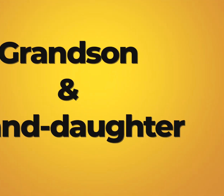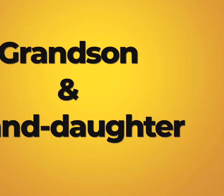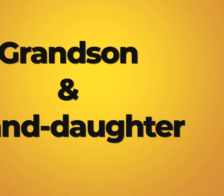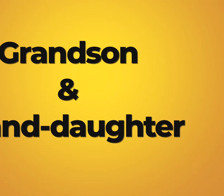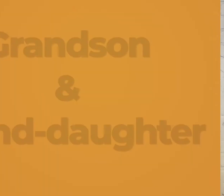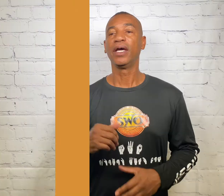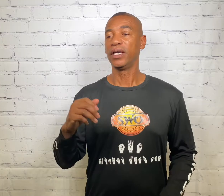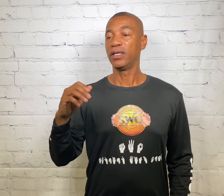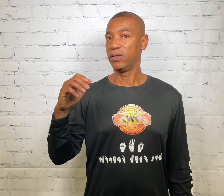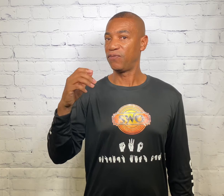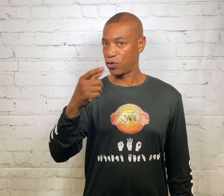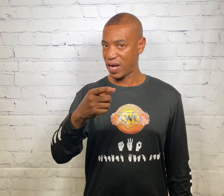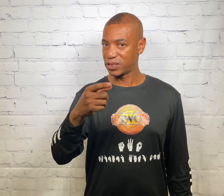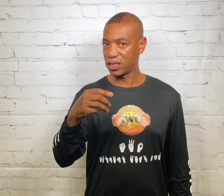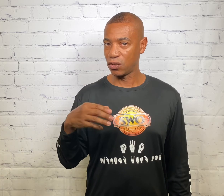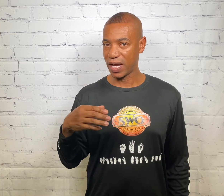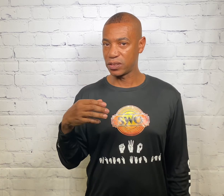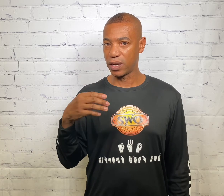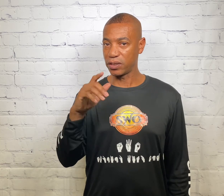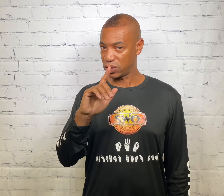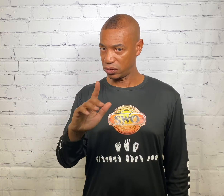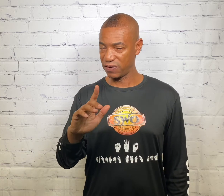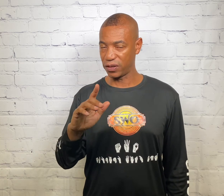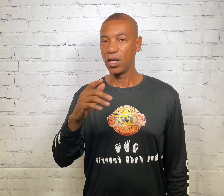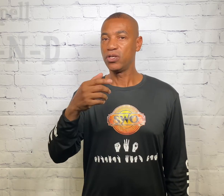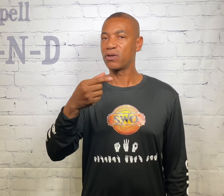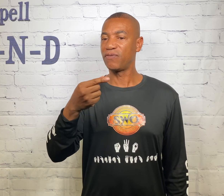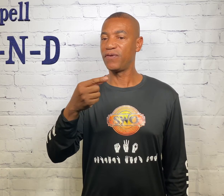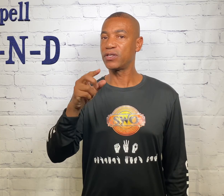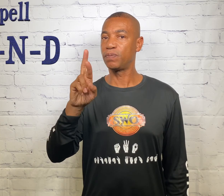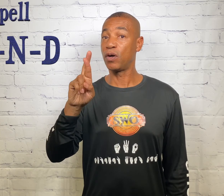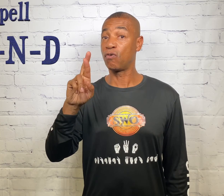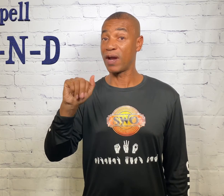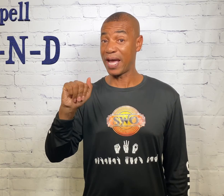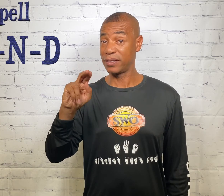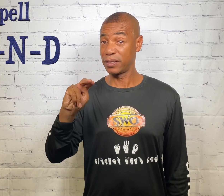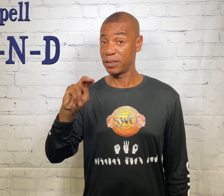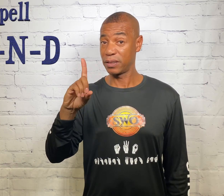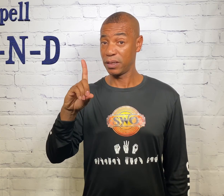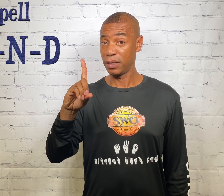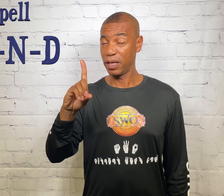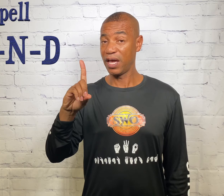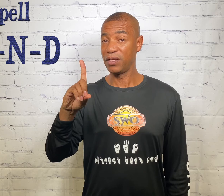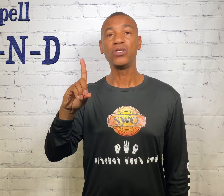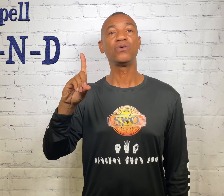forget, for grandson and granddaughter, it's a little different. You're going to finger spell grand. and then you'll